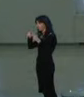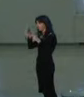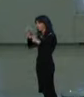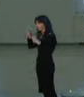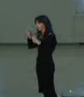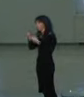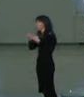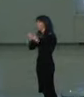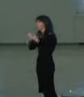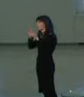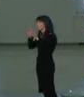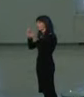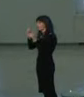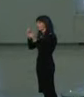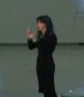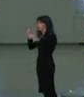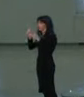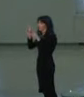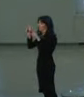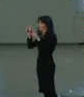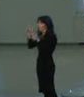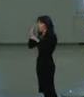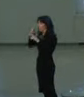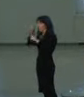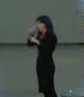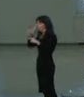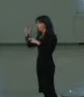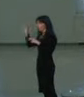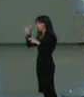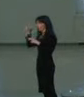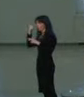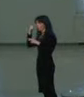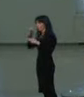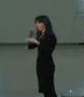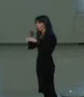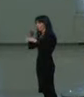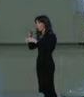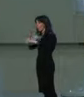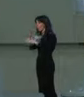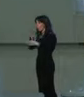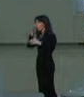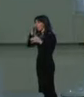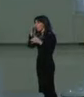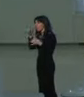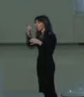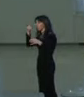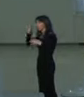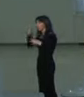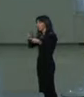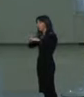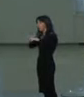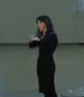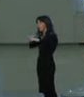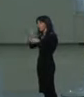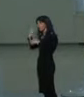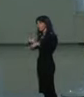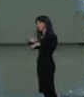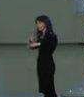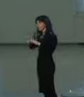game that surrounded his album, and how he was criticised by a lot of his fans for doing a